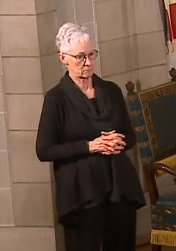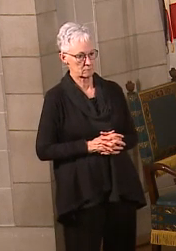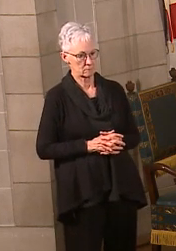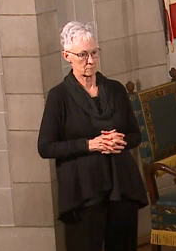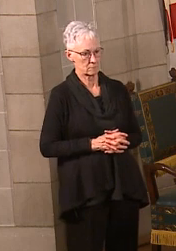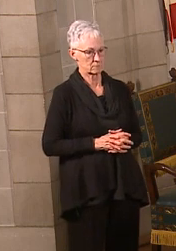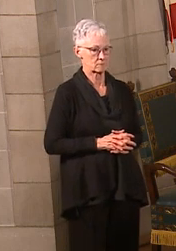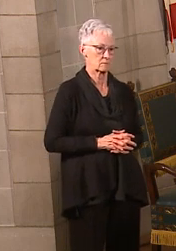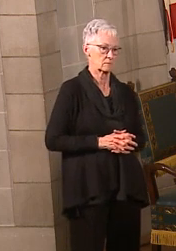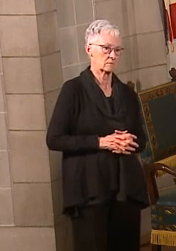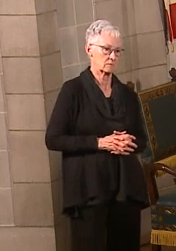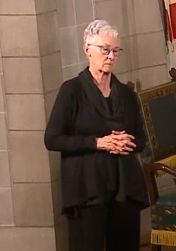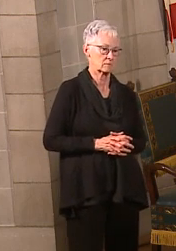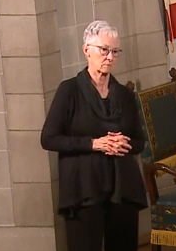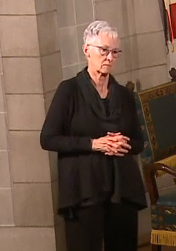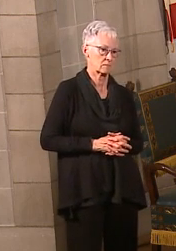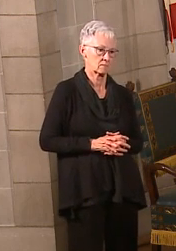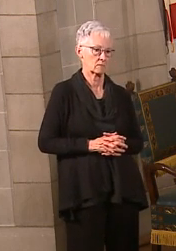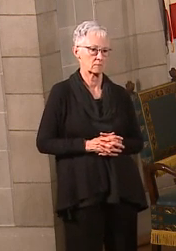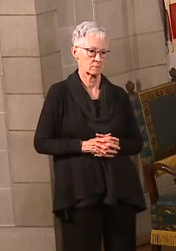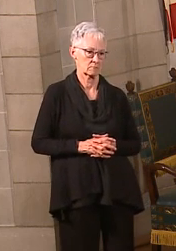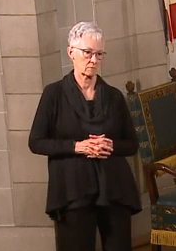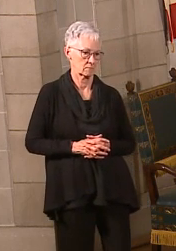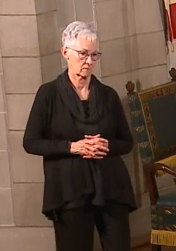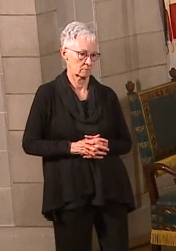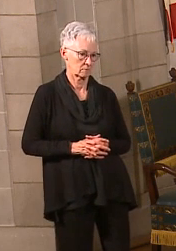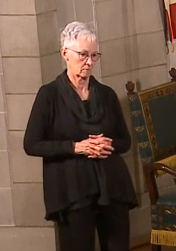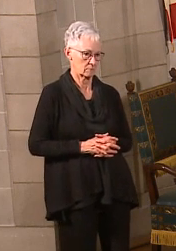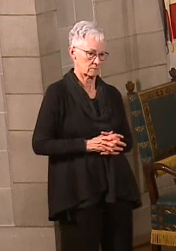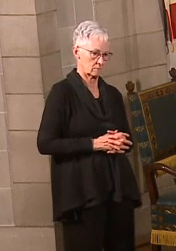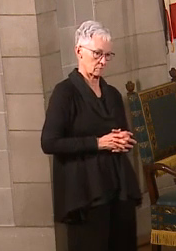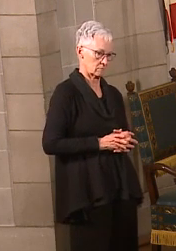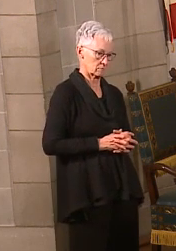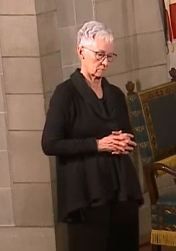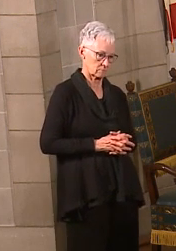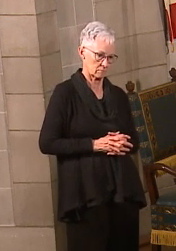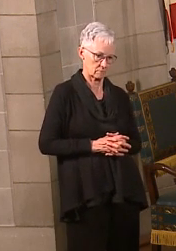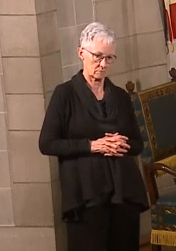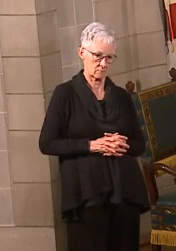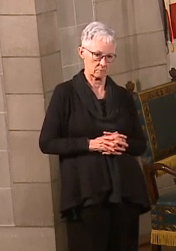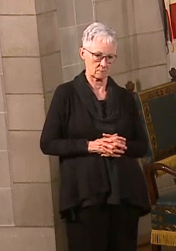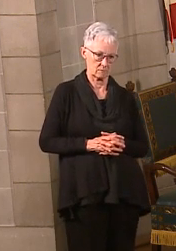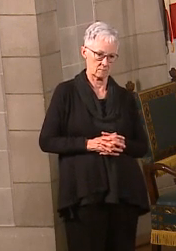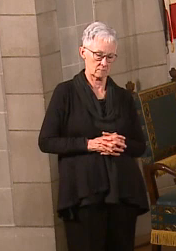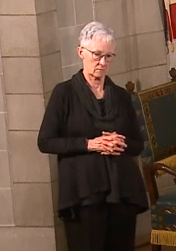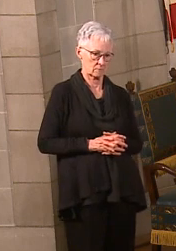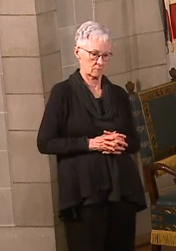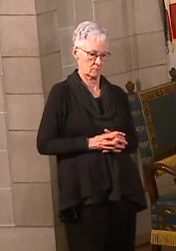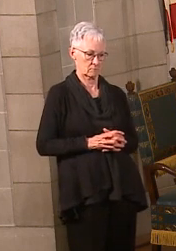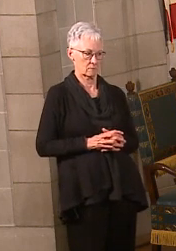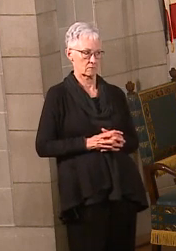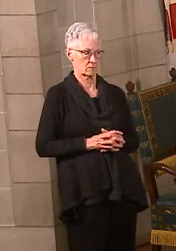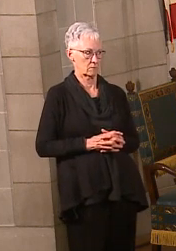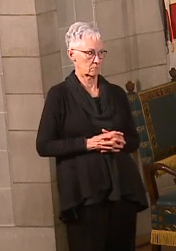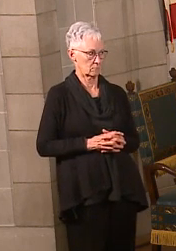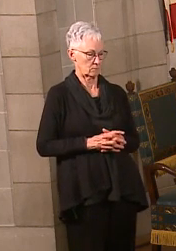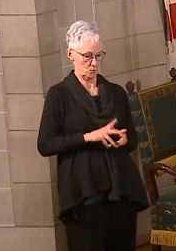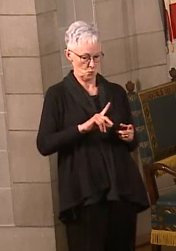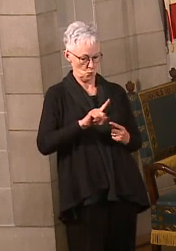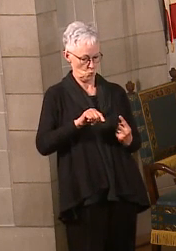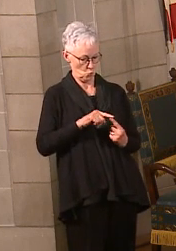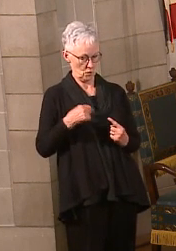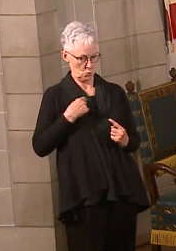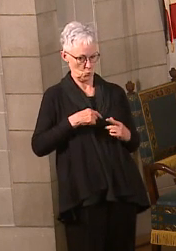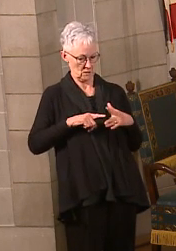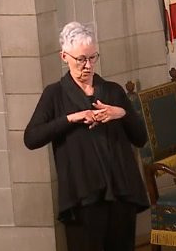at the time that this started, you said that the unemployment fund was strong, and so the state